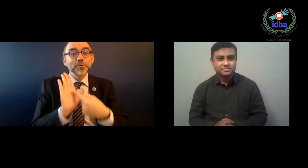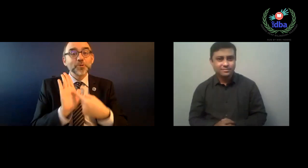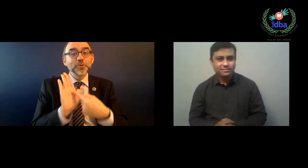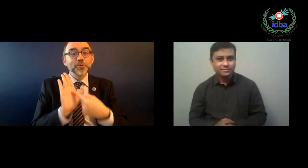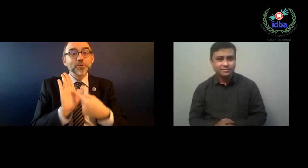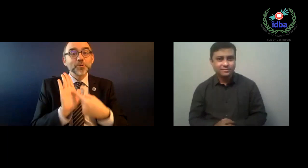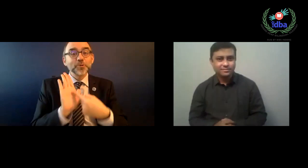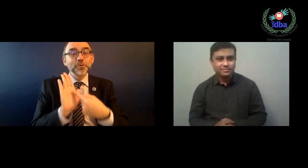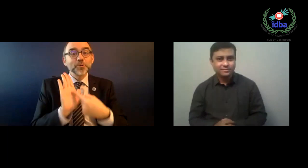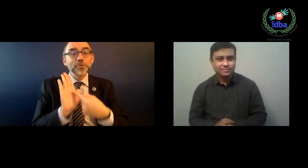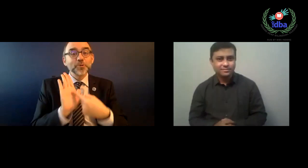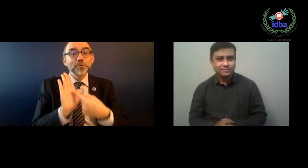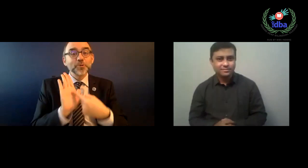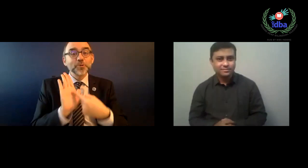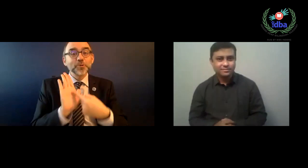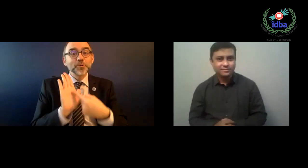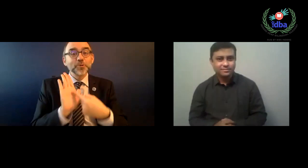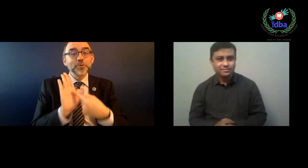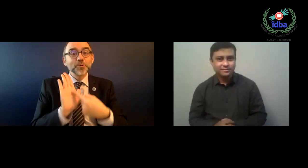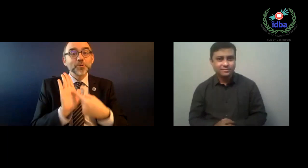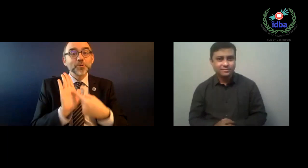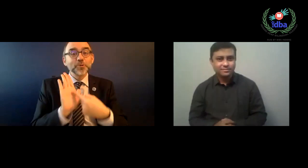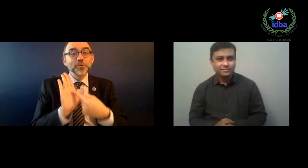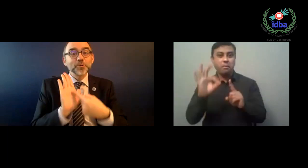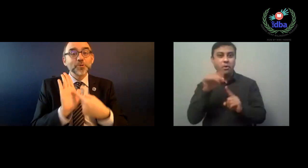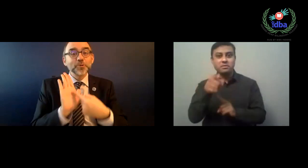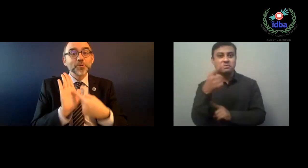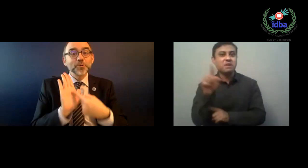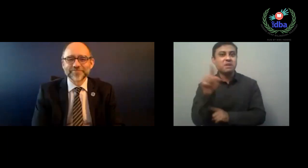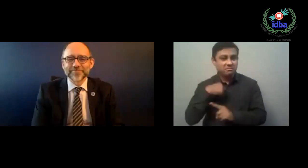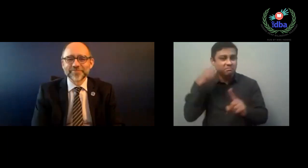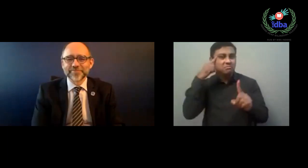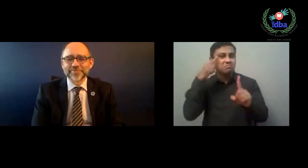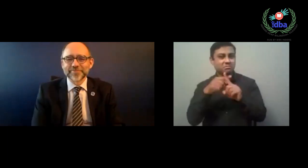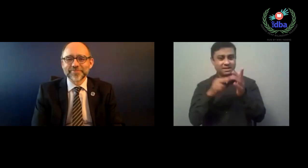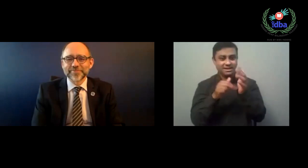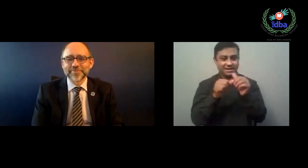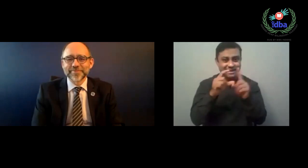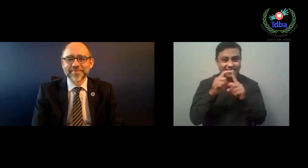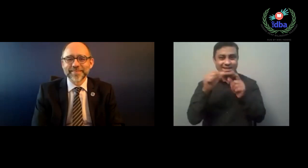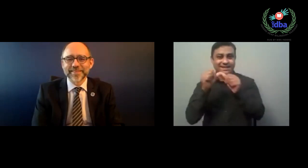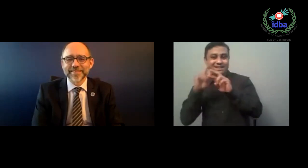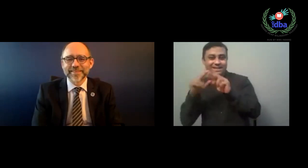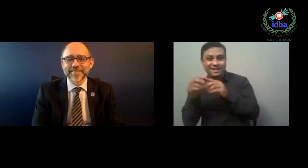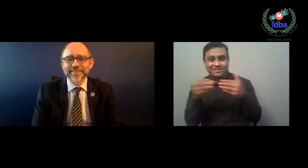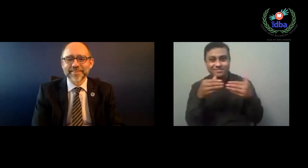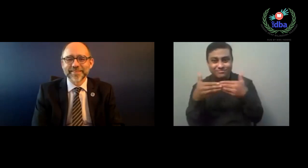So it is not to look up to each other, but to together look up to the future of deaf community in India. I really agree to you, sir, that NAD